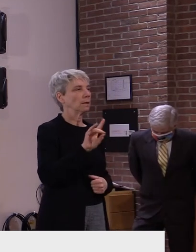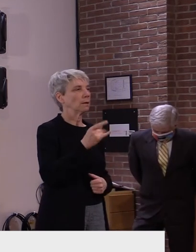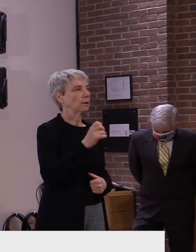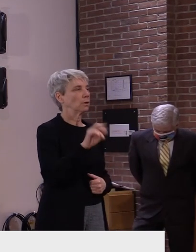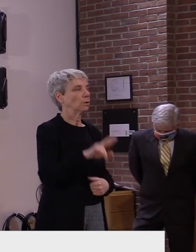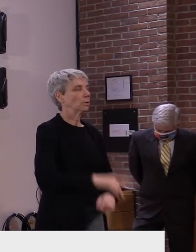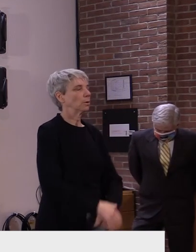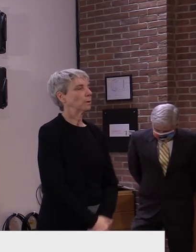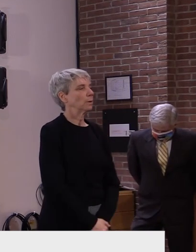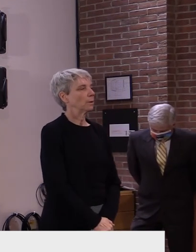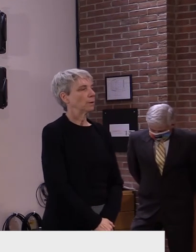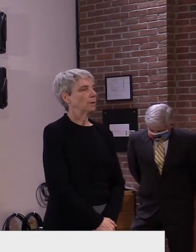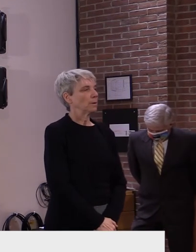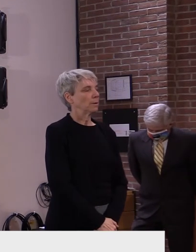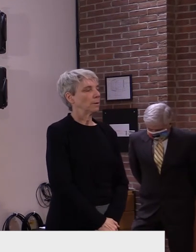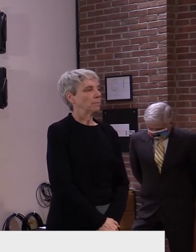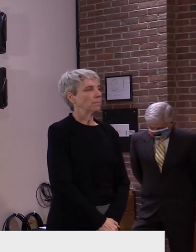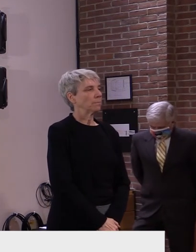um